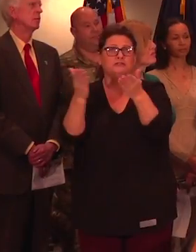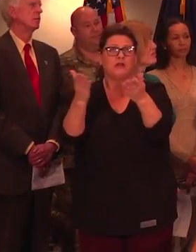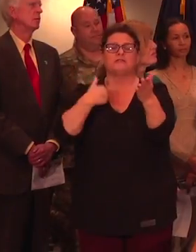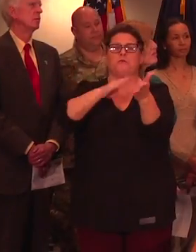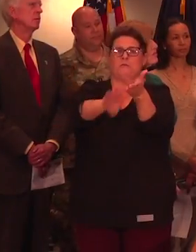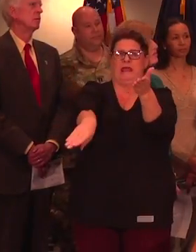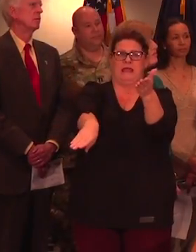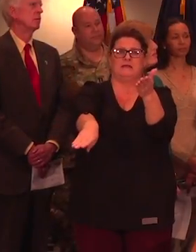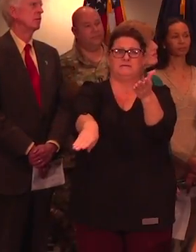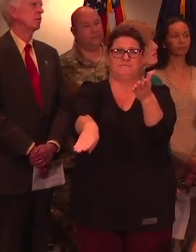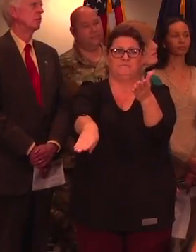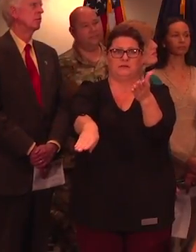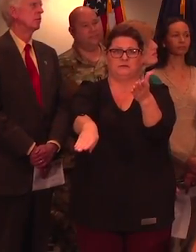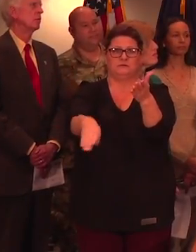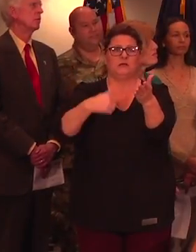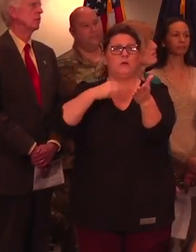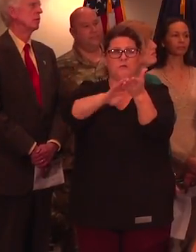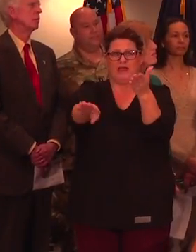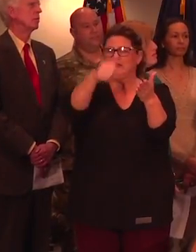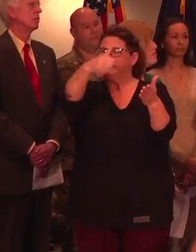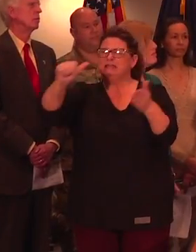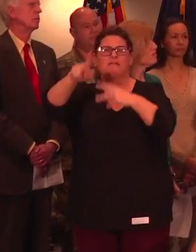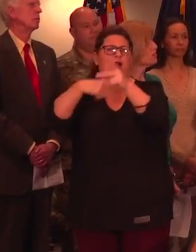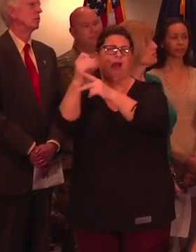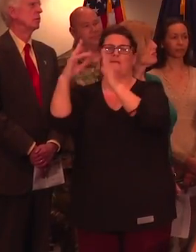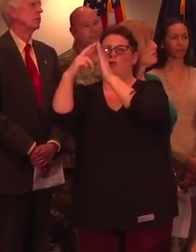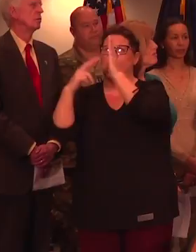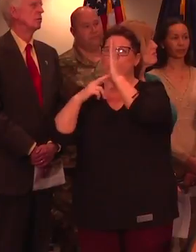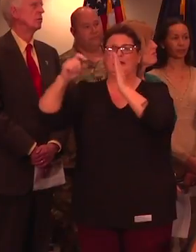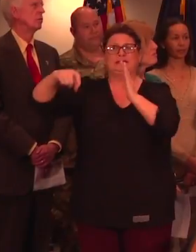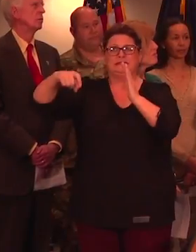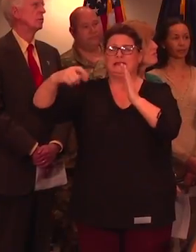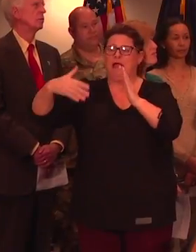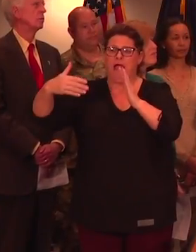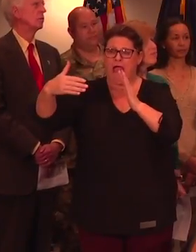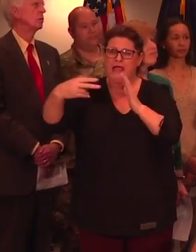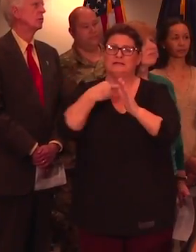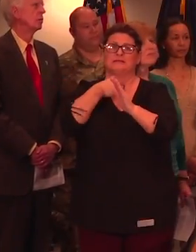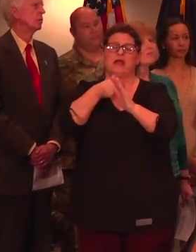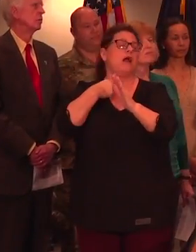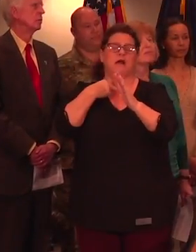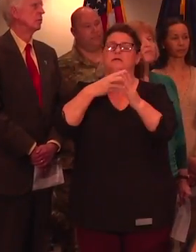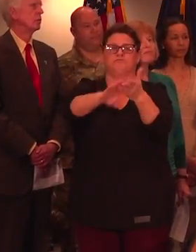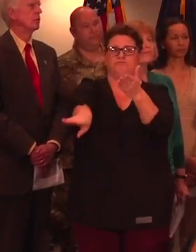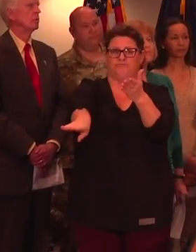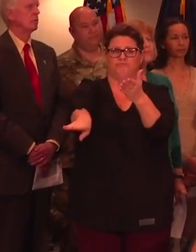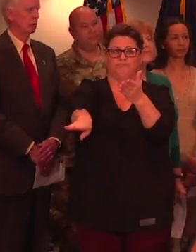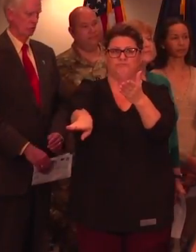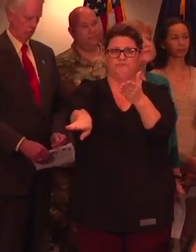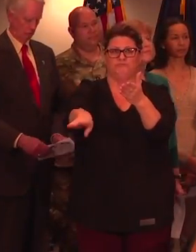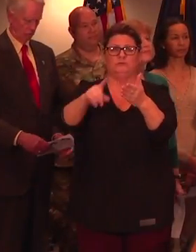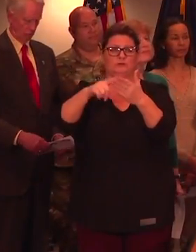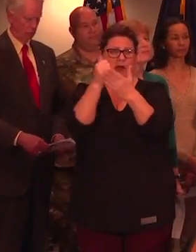the coronavirus crisis. That is, any regulation, so we can move more nimbly, faster, without delay.